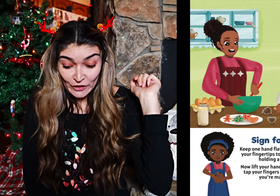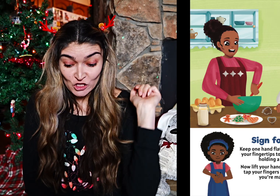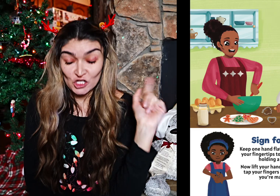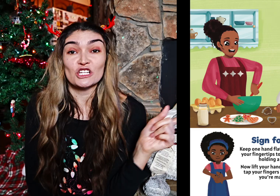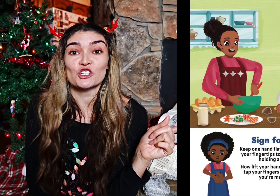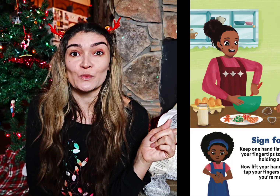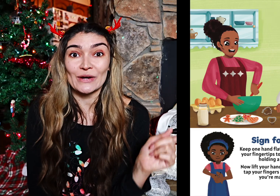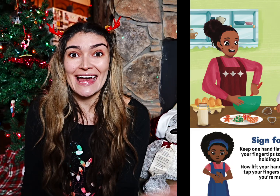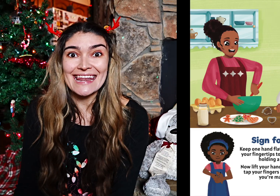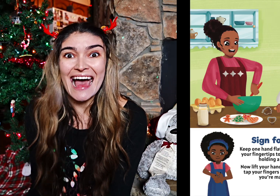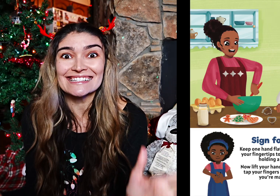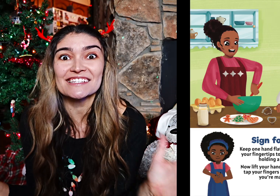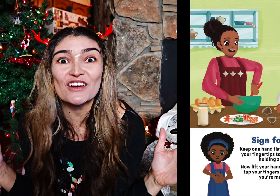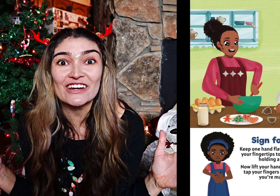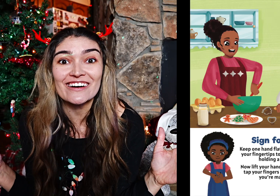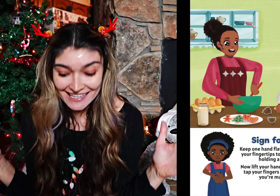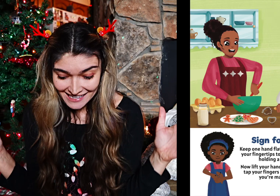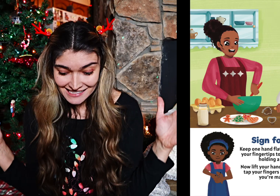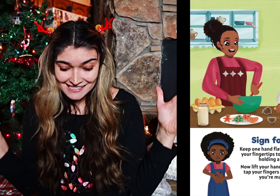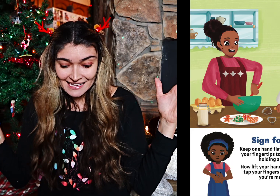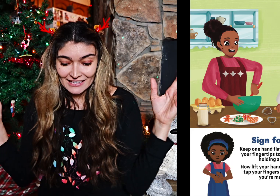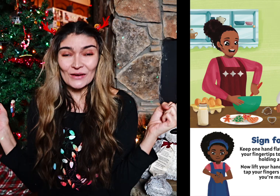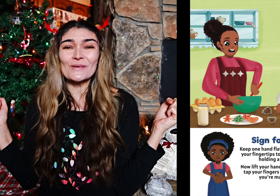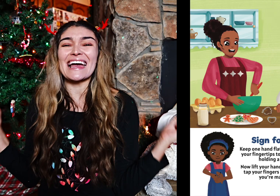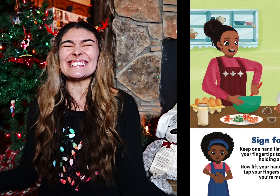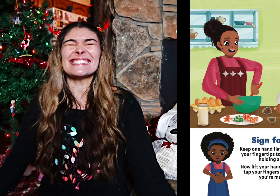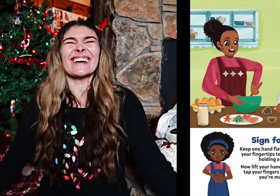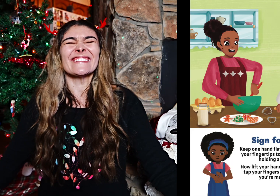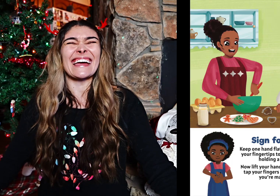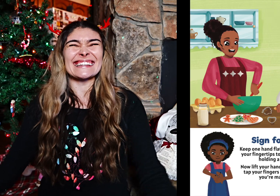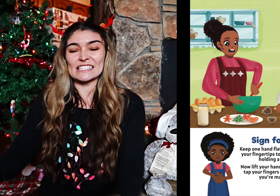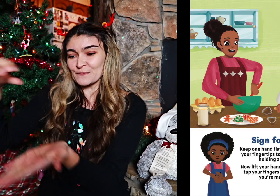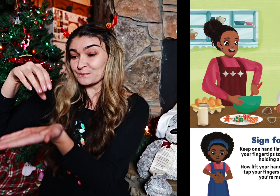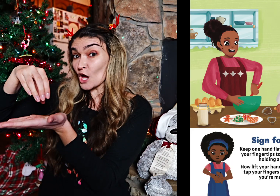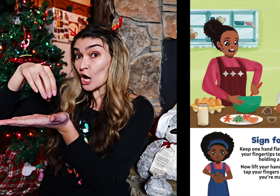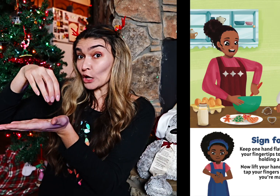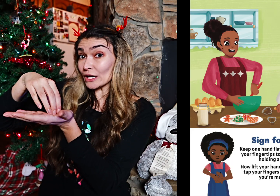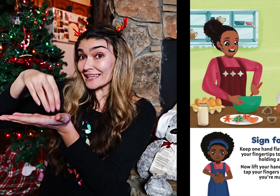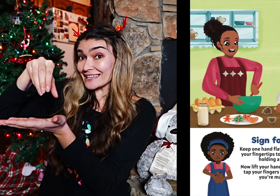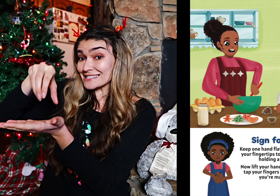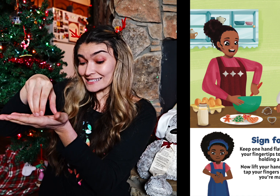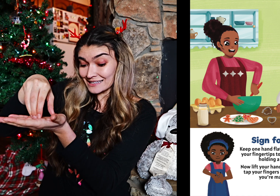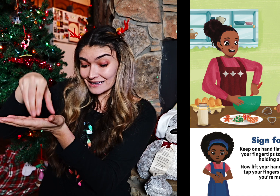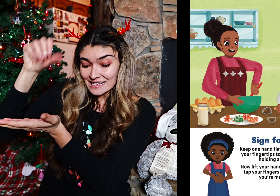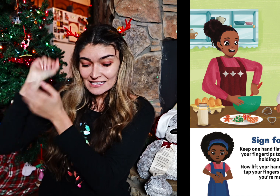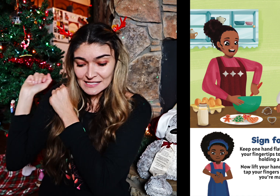There's gingerbread and sugar cookies. You can decorate. Cookies